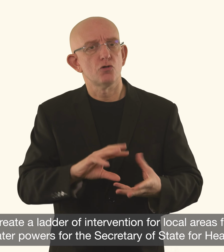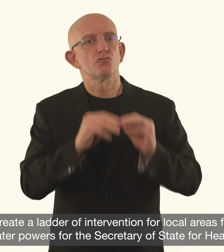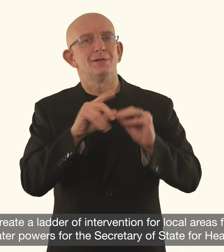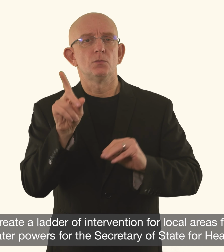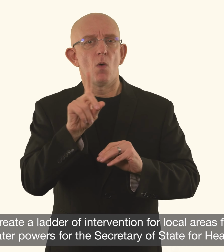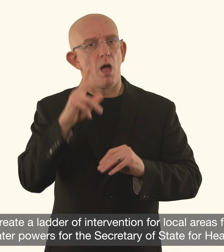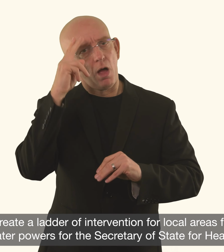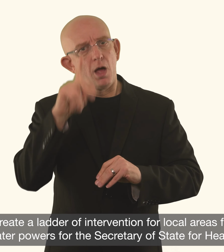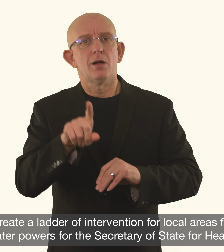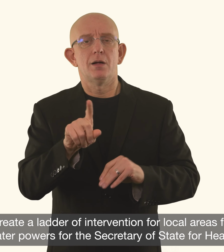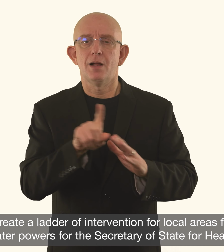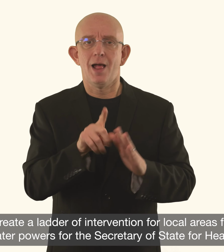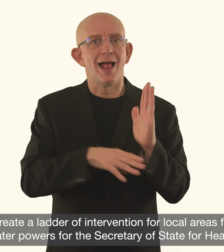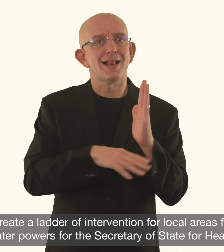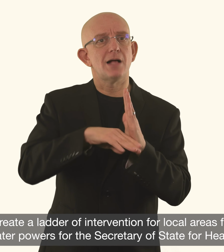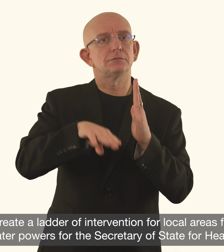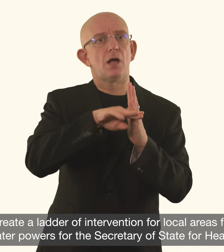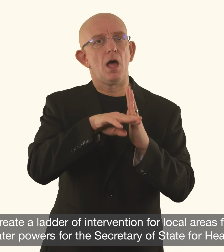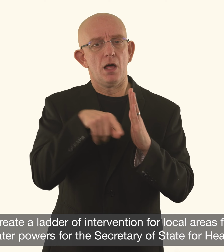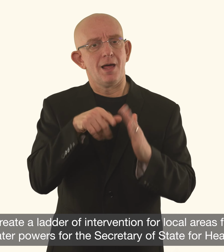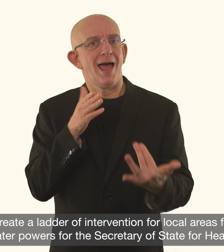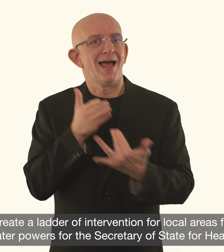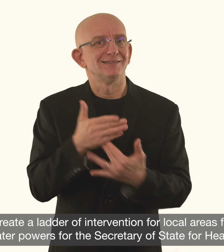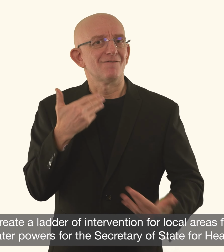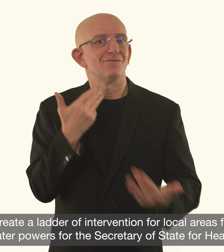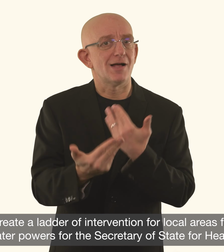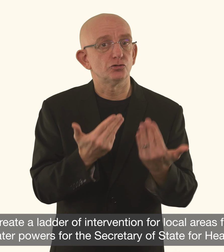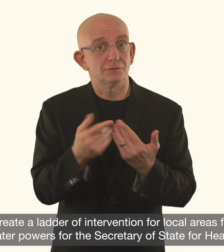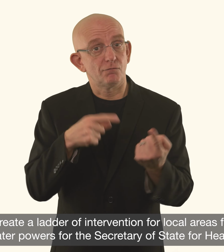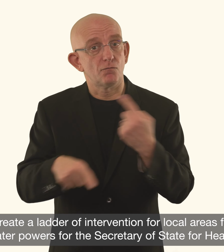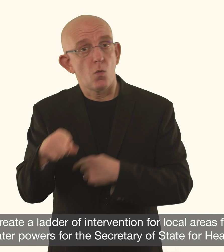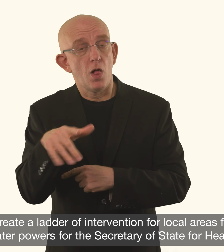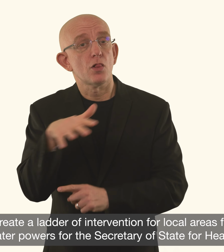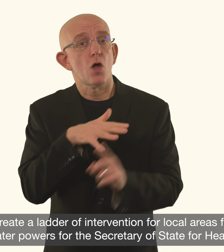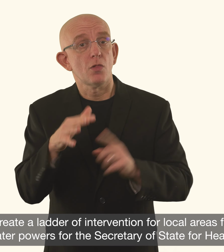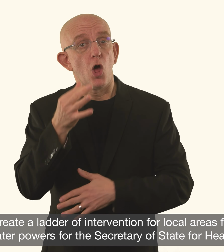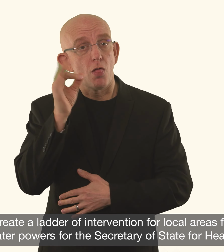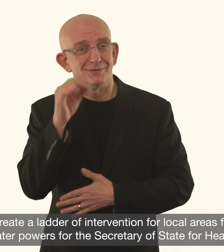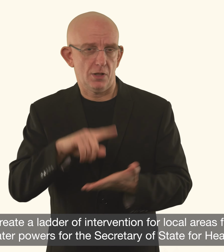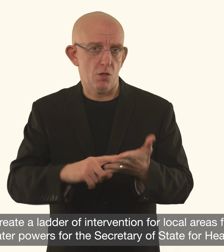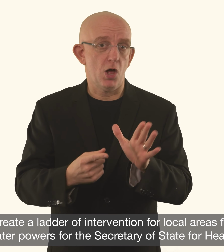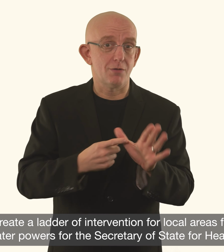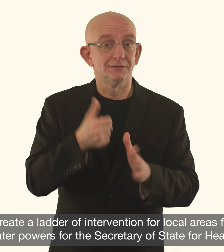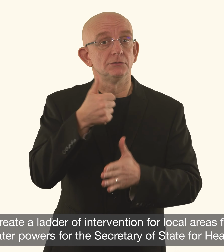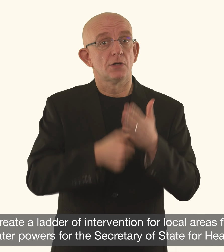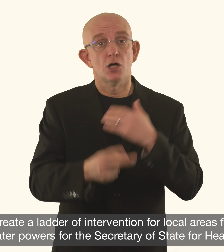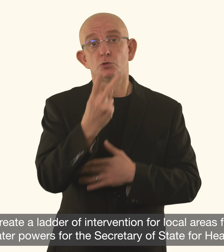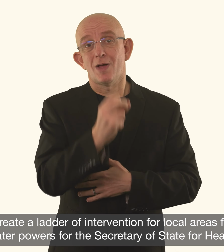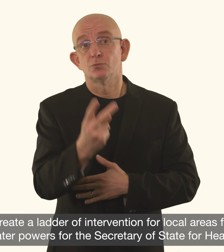3. We will create a ladder of intervention for local areas from 2023. Greater powers for the Secretary of State for